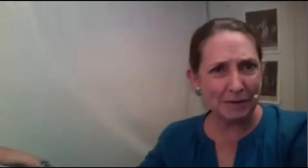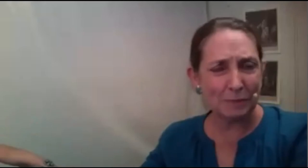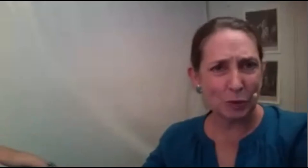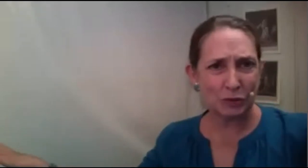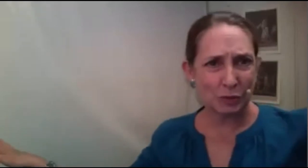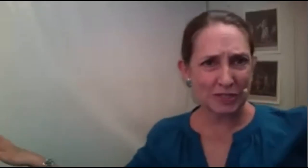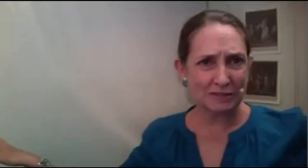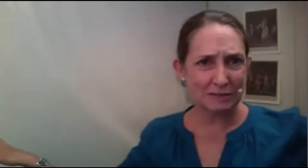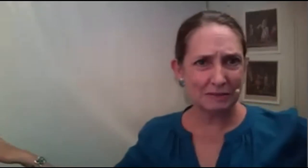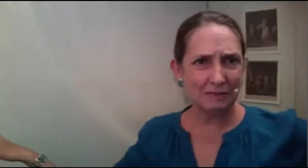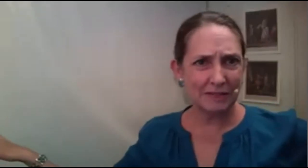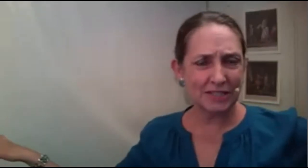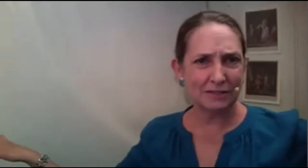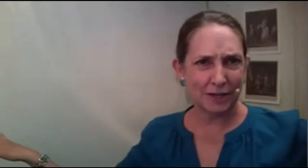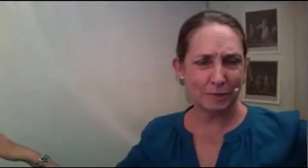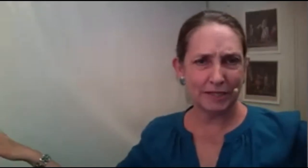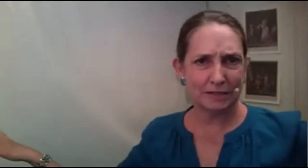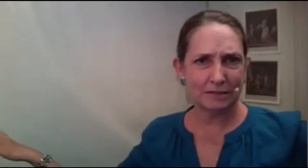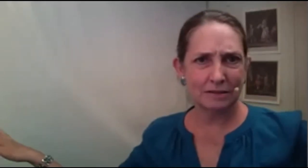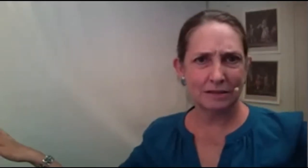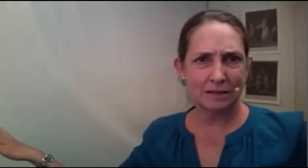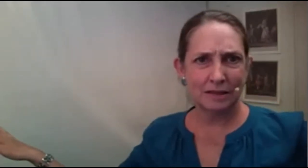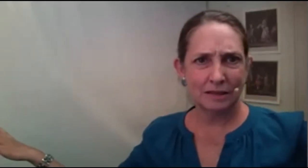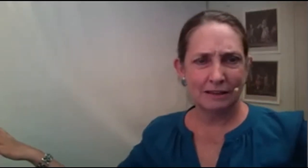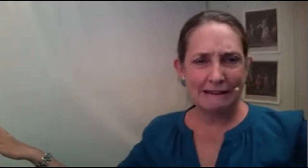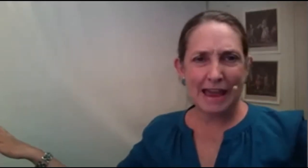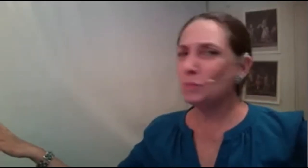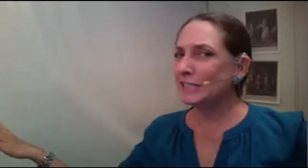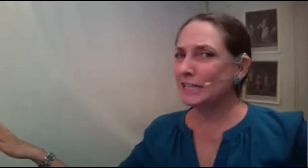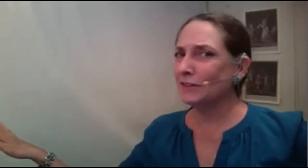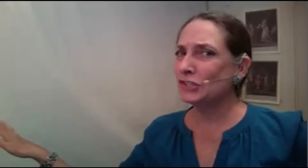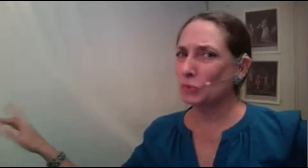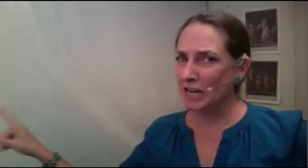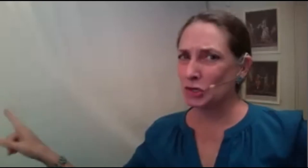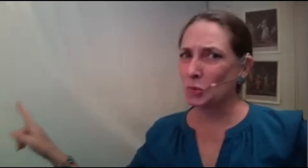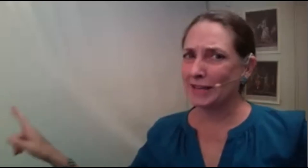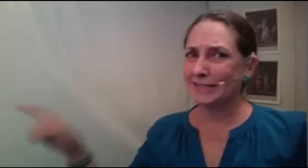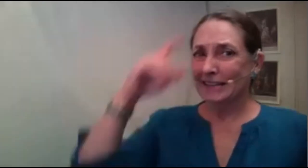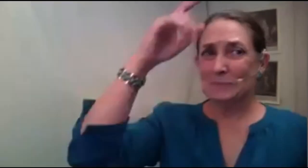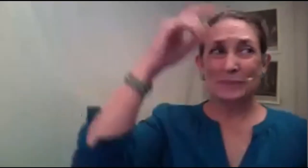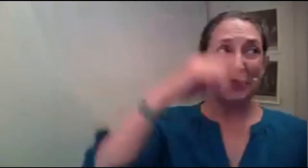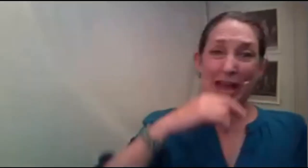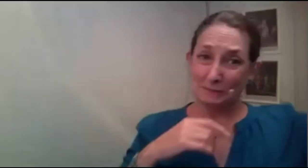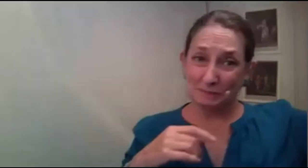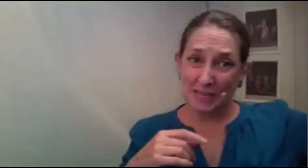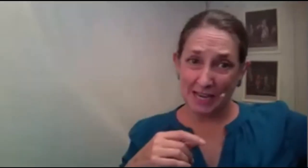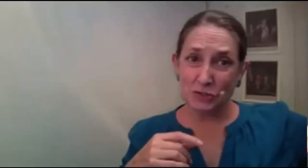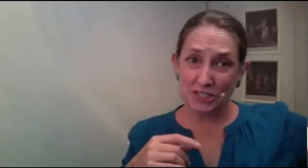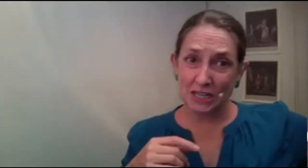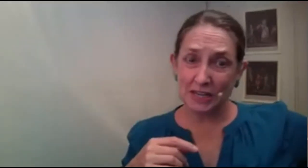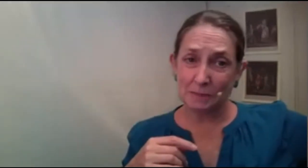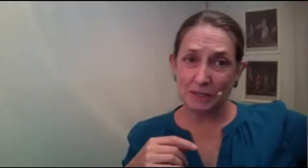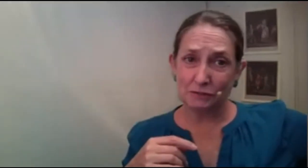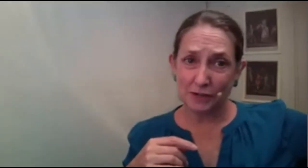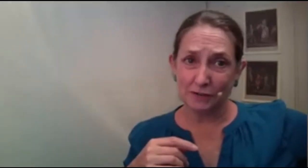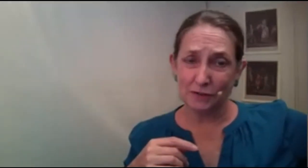bottom of the portrait was next to the fireplace. And what's even stranger was that candlestick